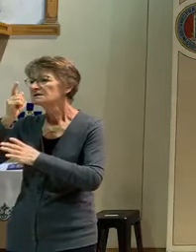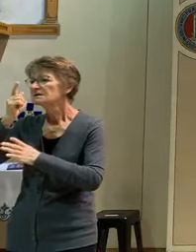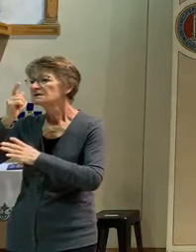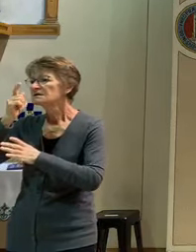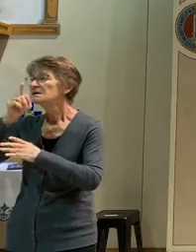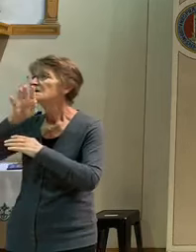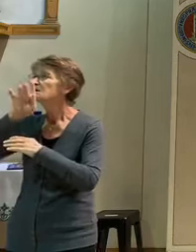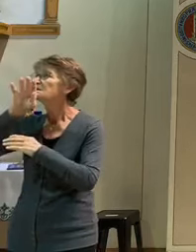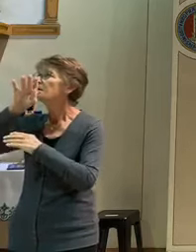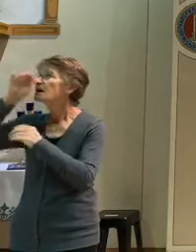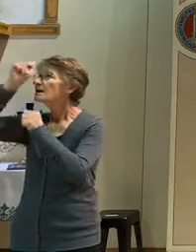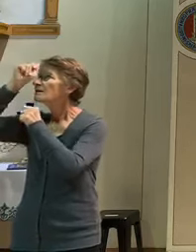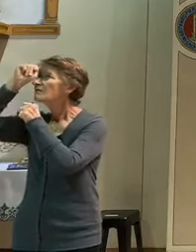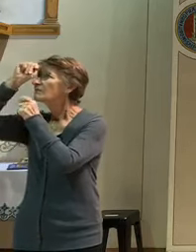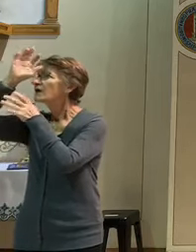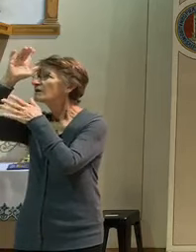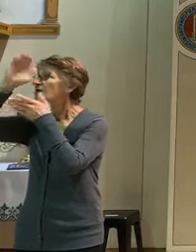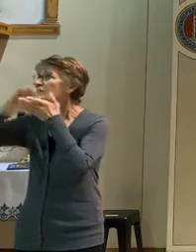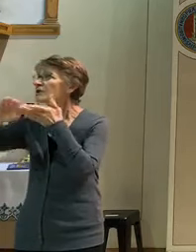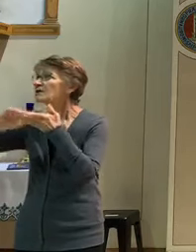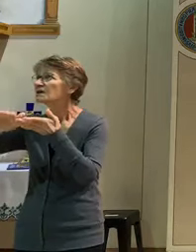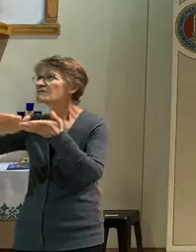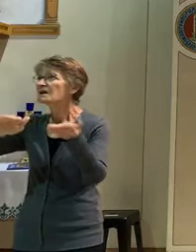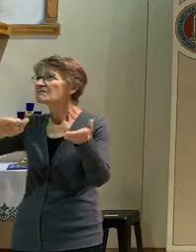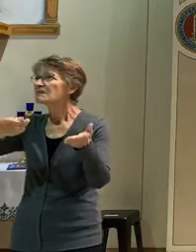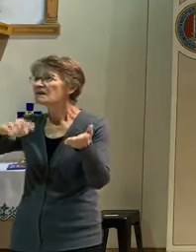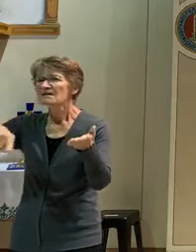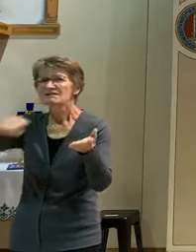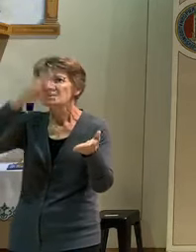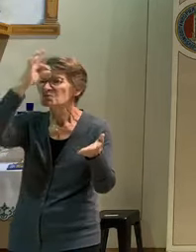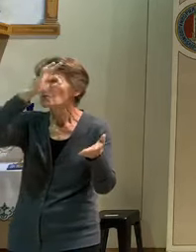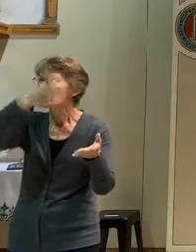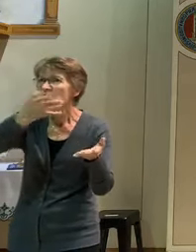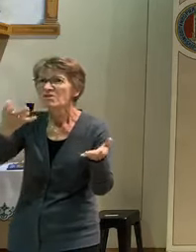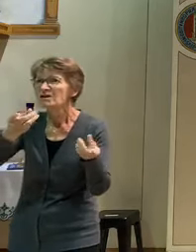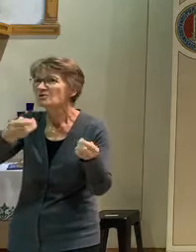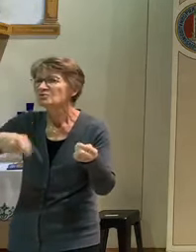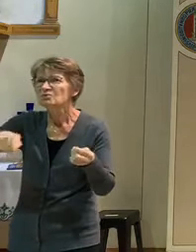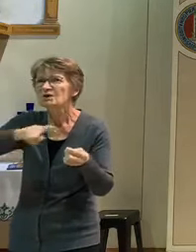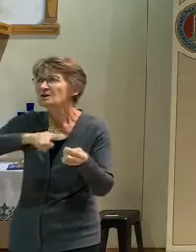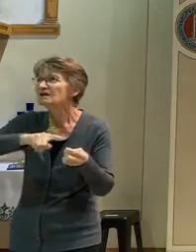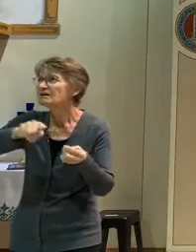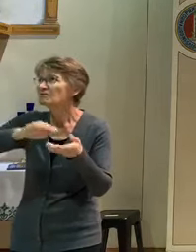"Father, forgive them. They know not what they do."